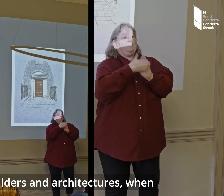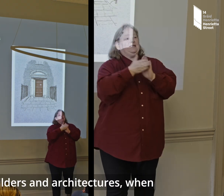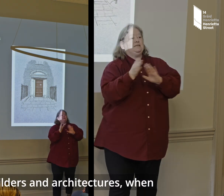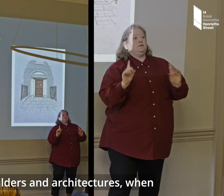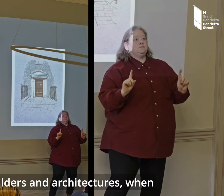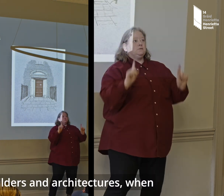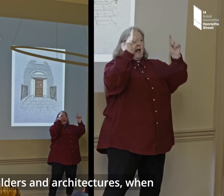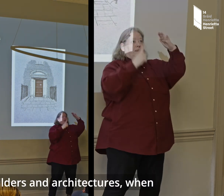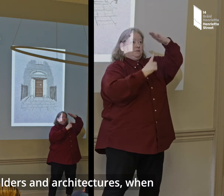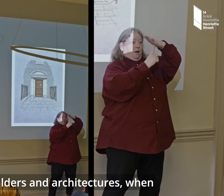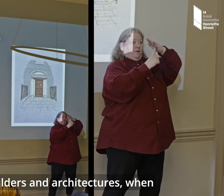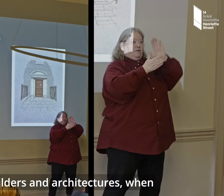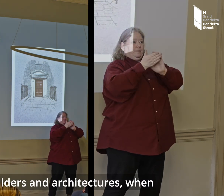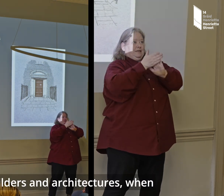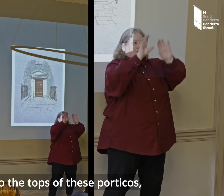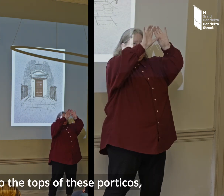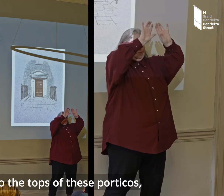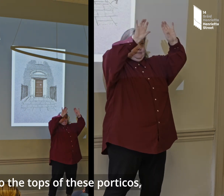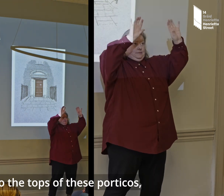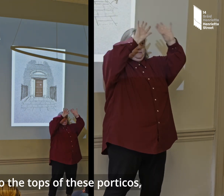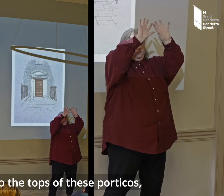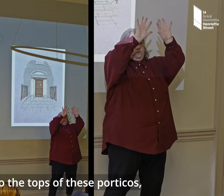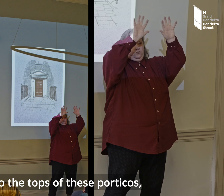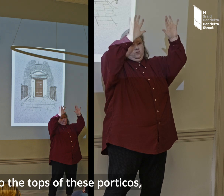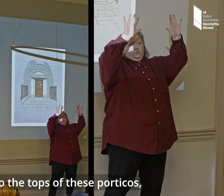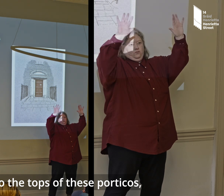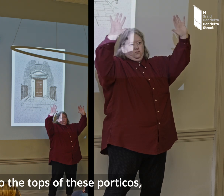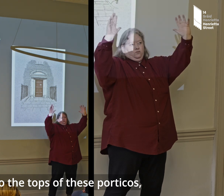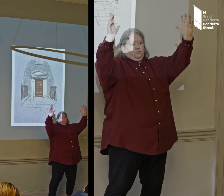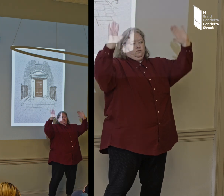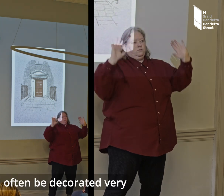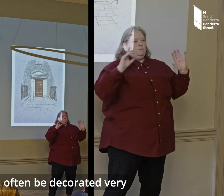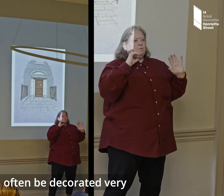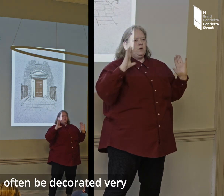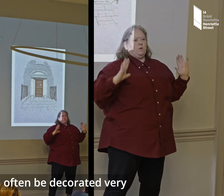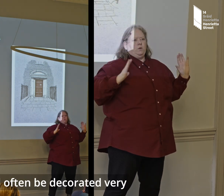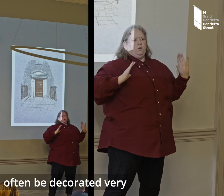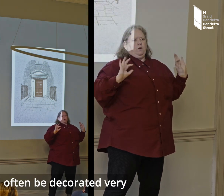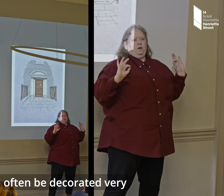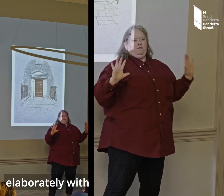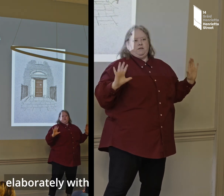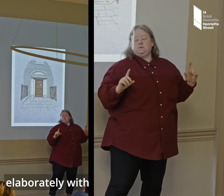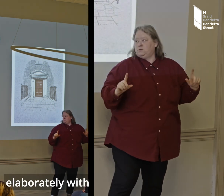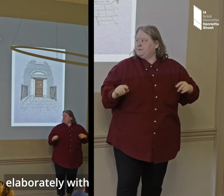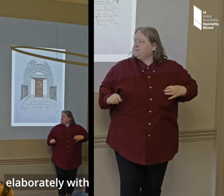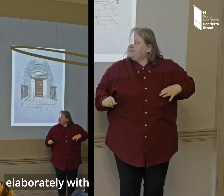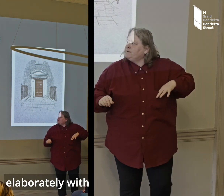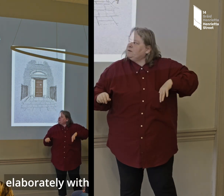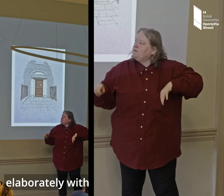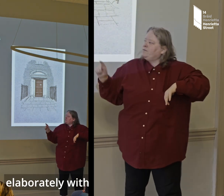And the builders and architects, when it came to the tops of these porticos, they'd often be decorated very